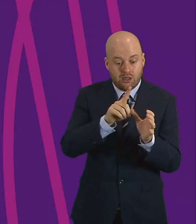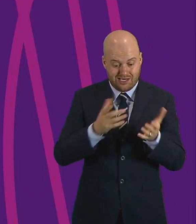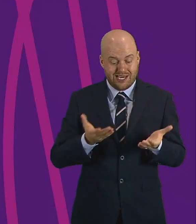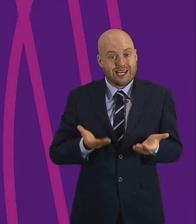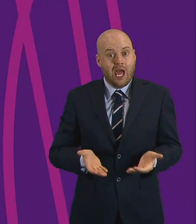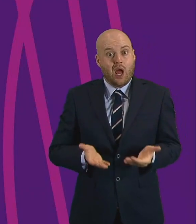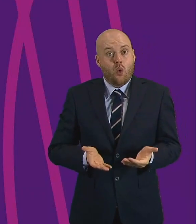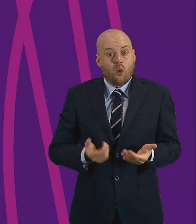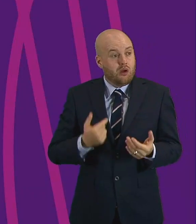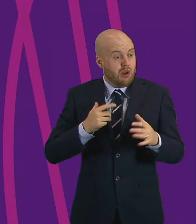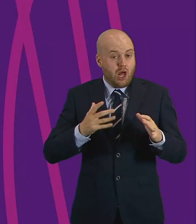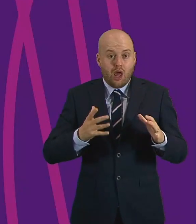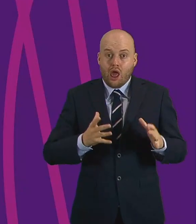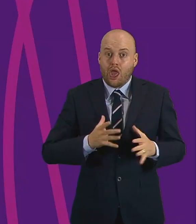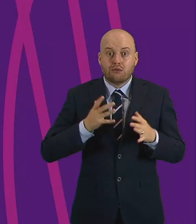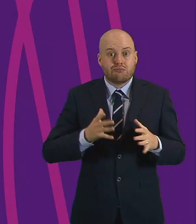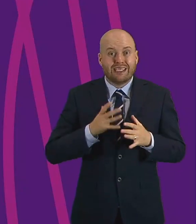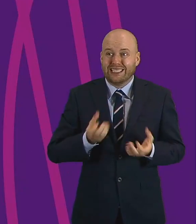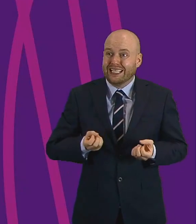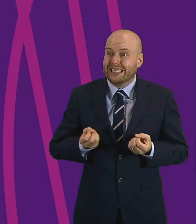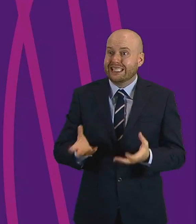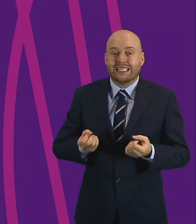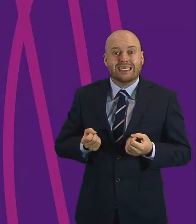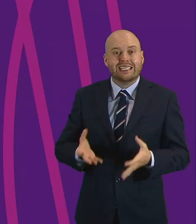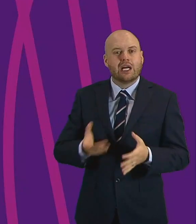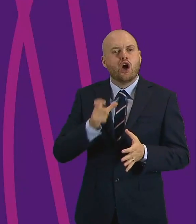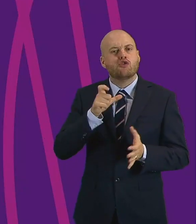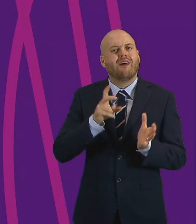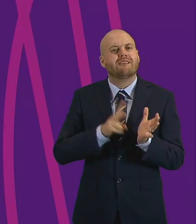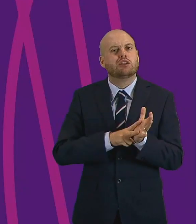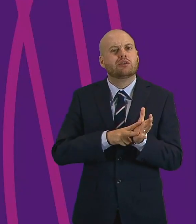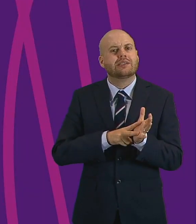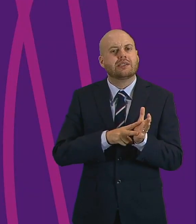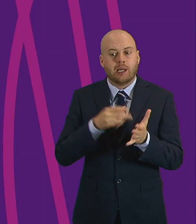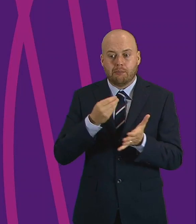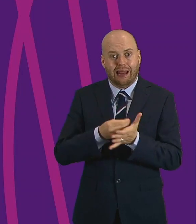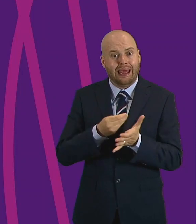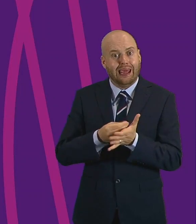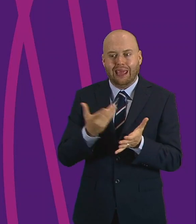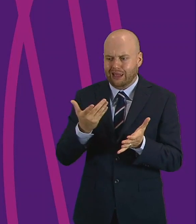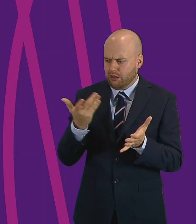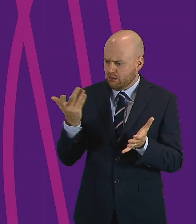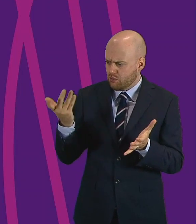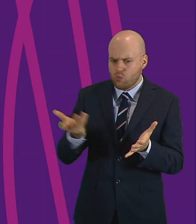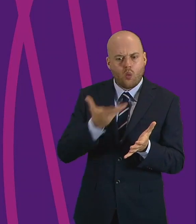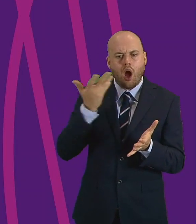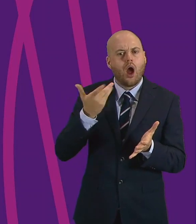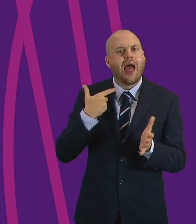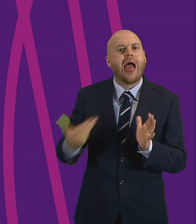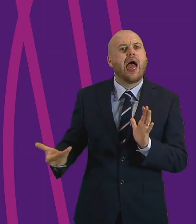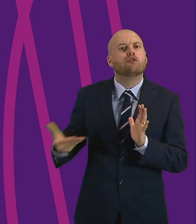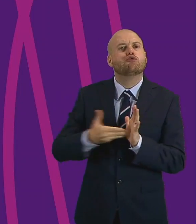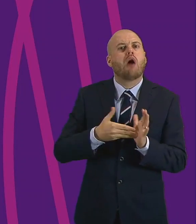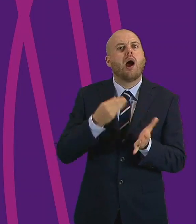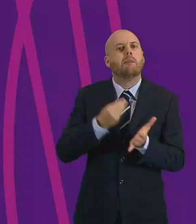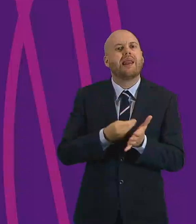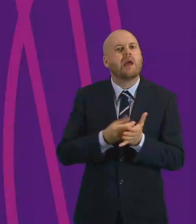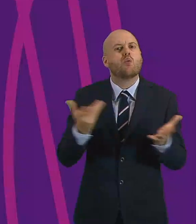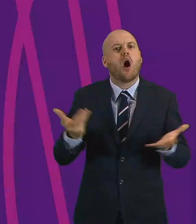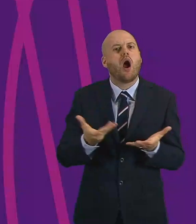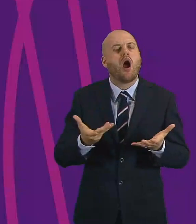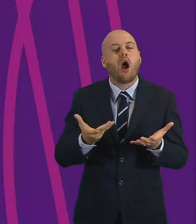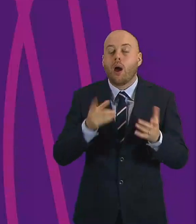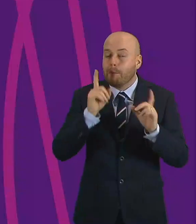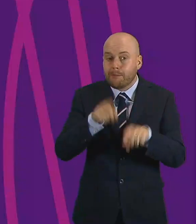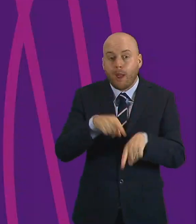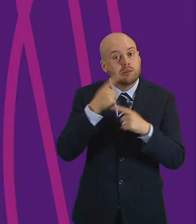in our COVID financial need. Where are we going to get additional resource if it's not with additional powers? Sarah